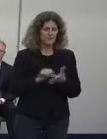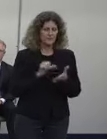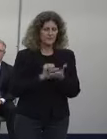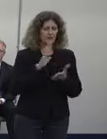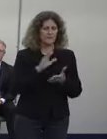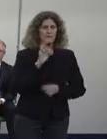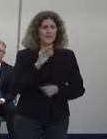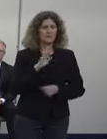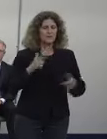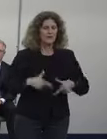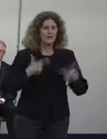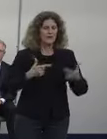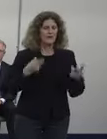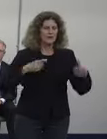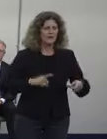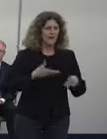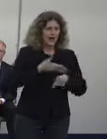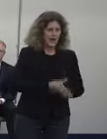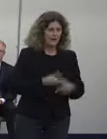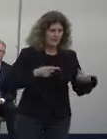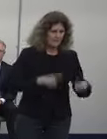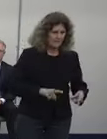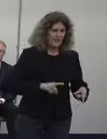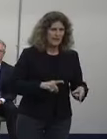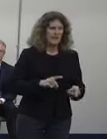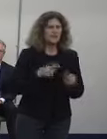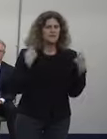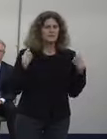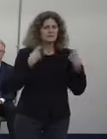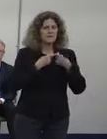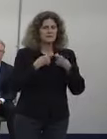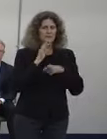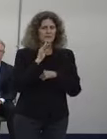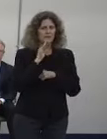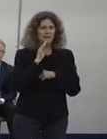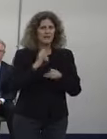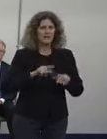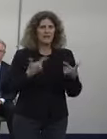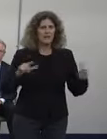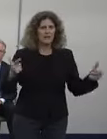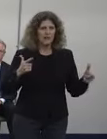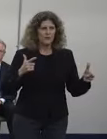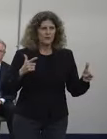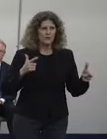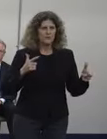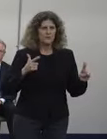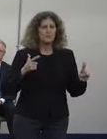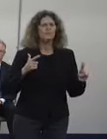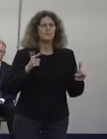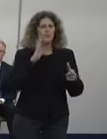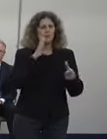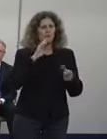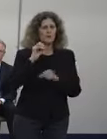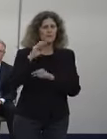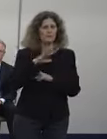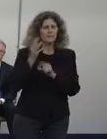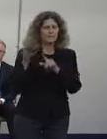event, the Spanish language version will be aired on the Buncombe County Health and Human Services Facebook